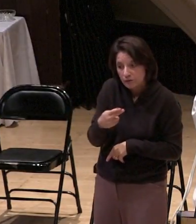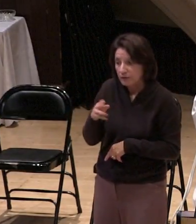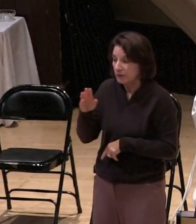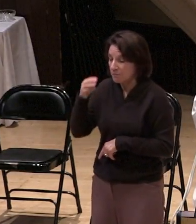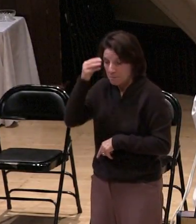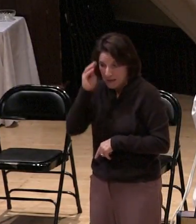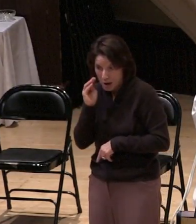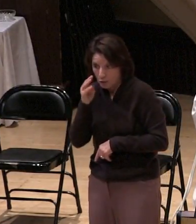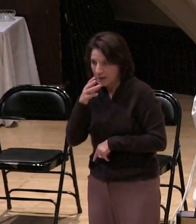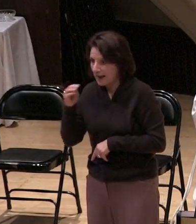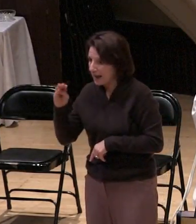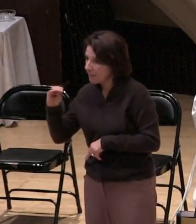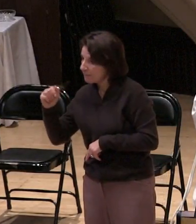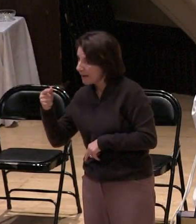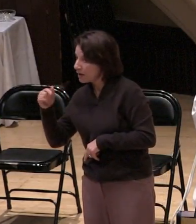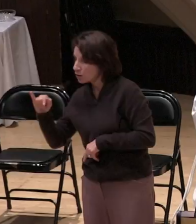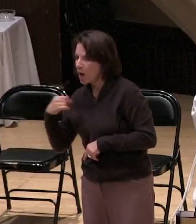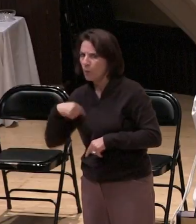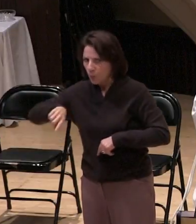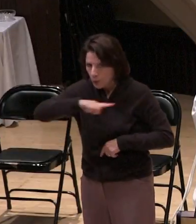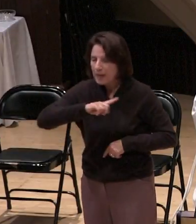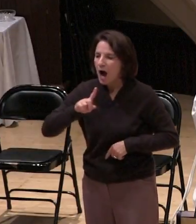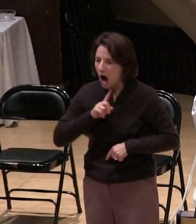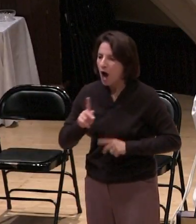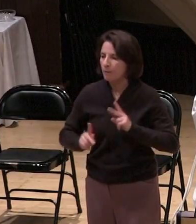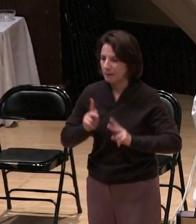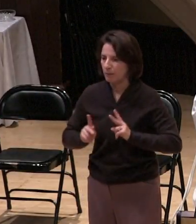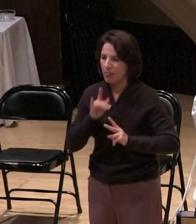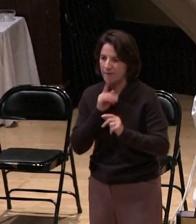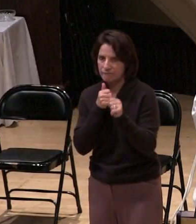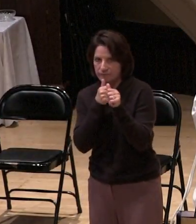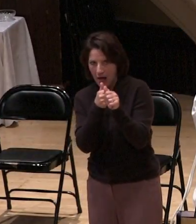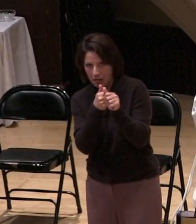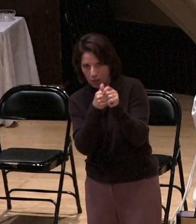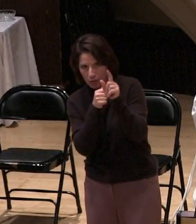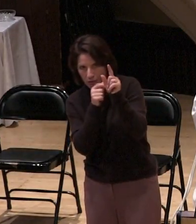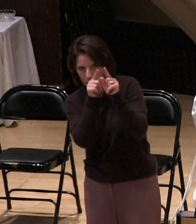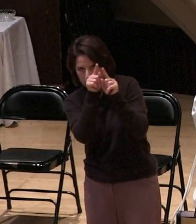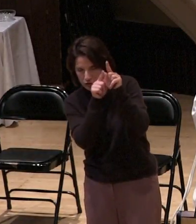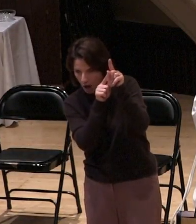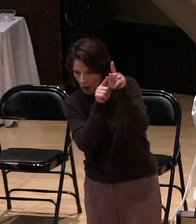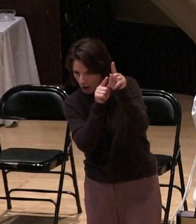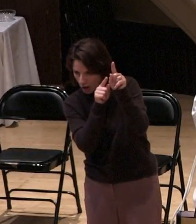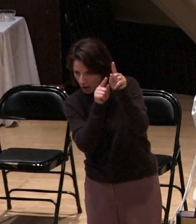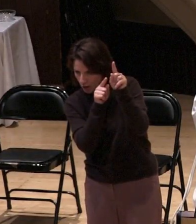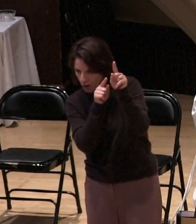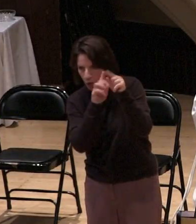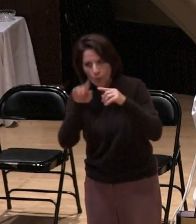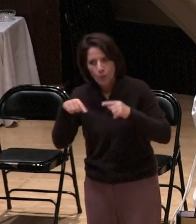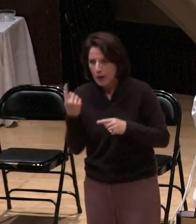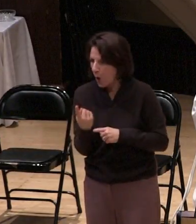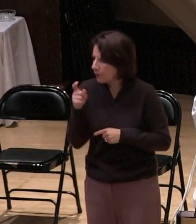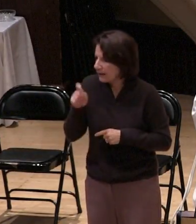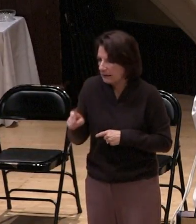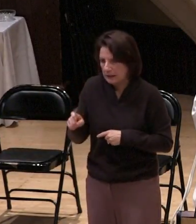the people who follow the star. All we need is a willingness to be led."